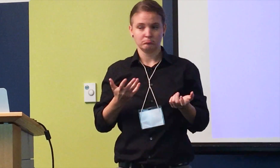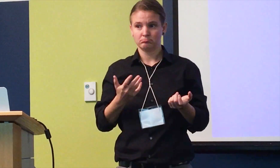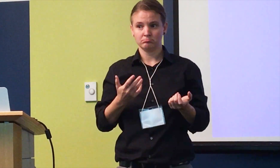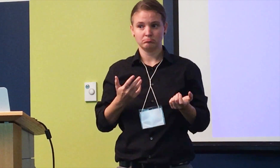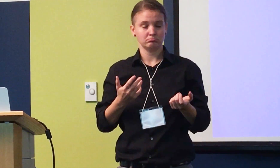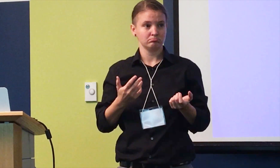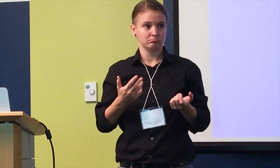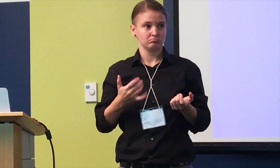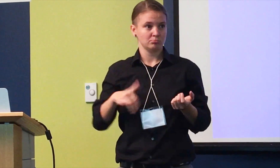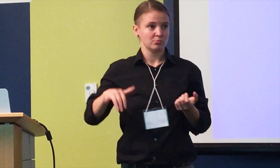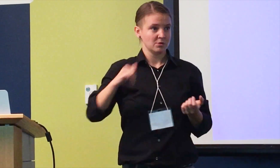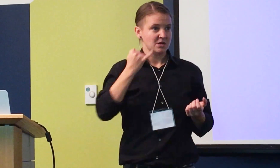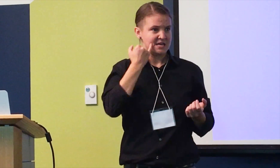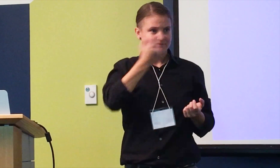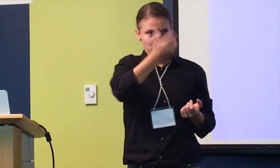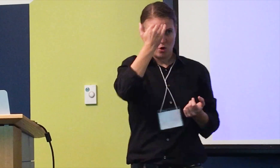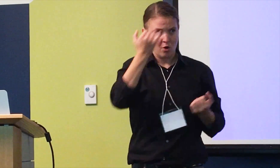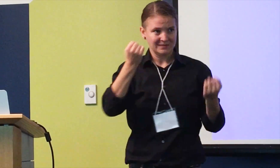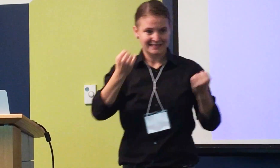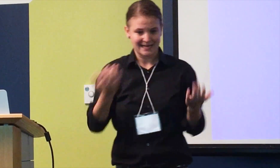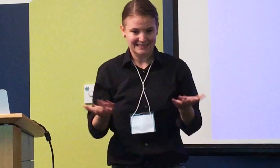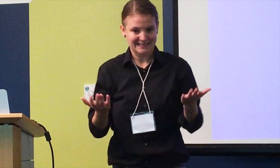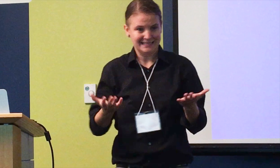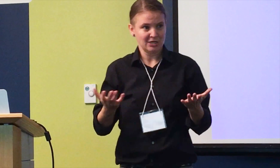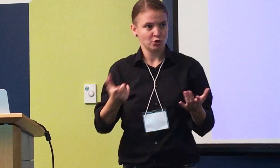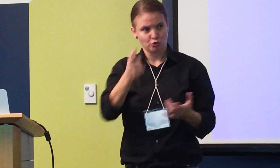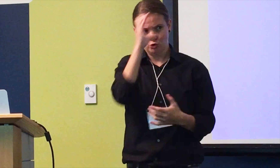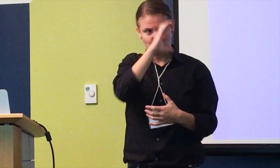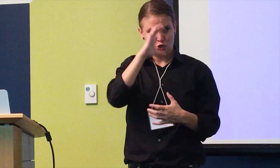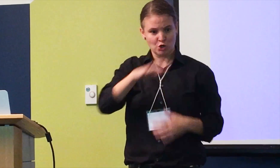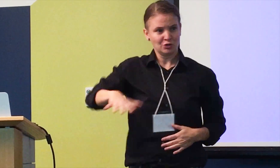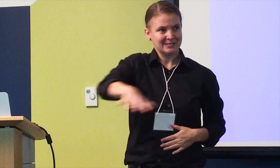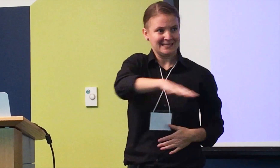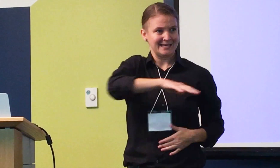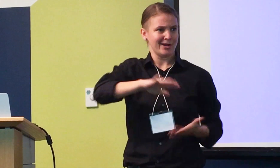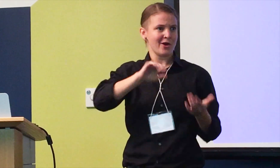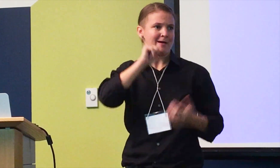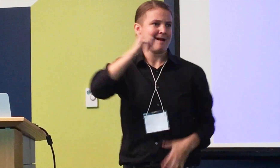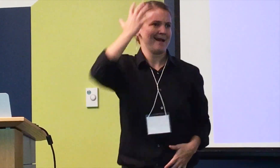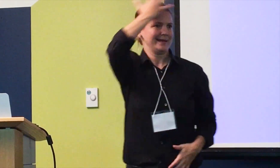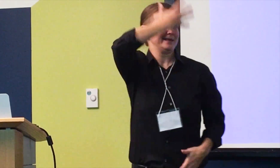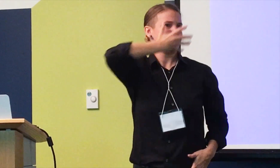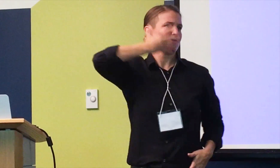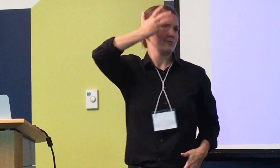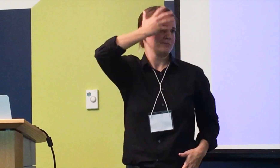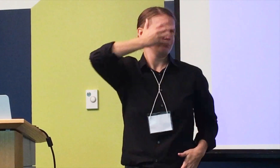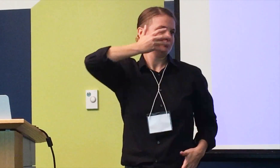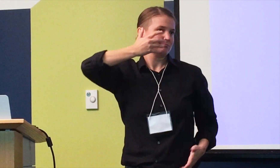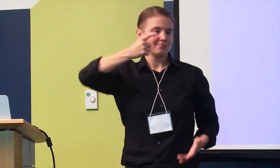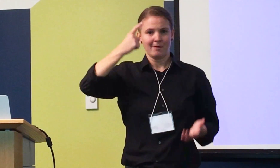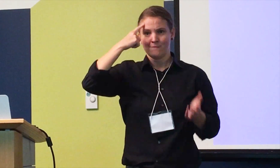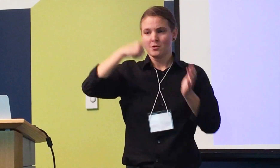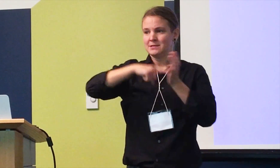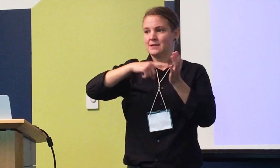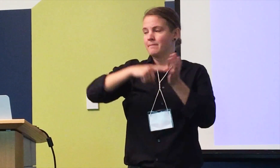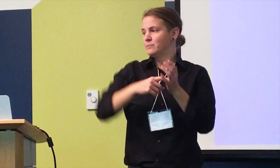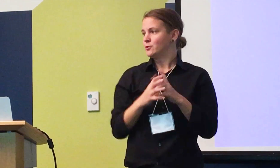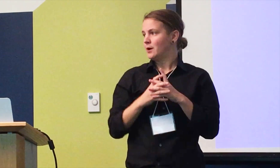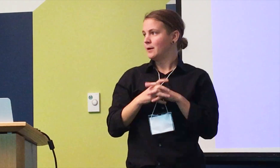are able to conduct searches of the sign. You can use even simpler aspects of the